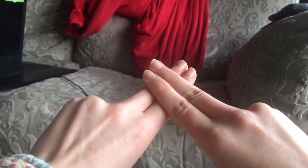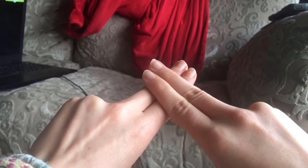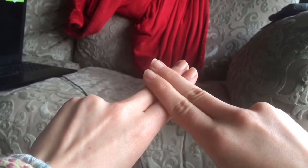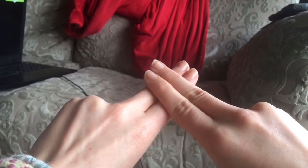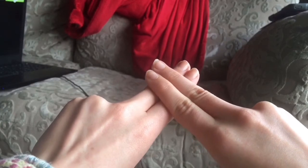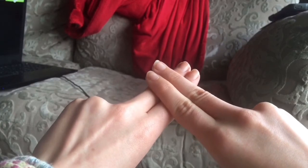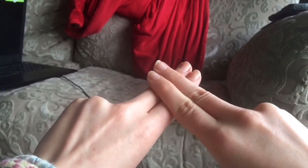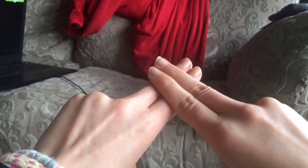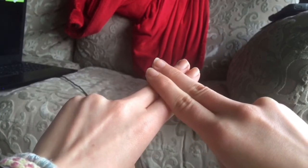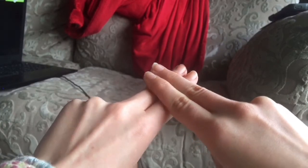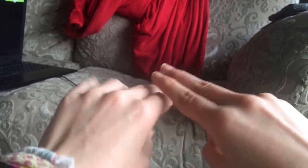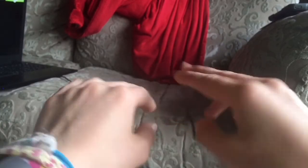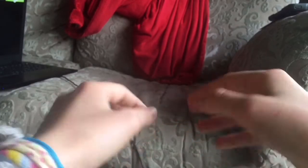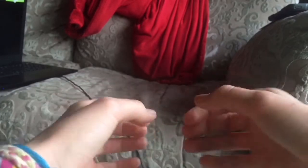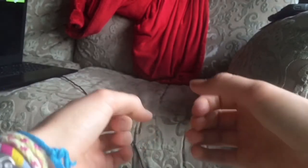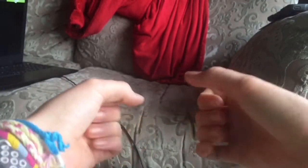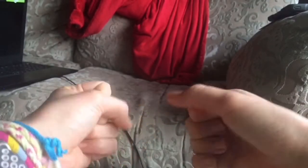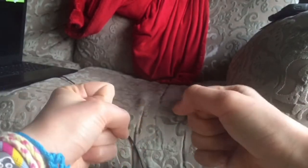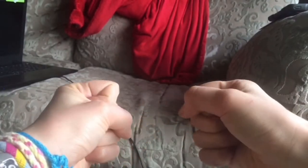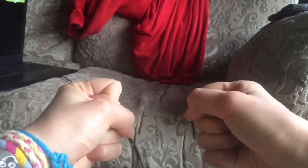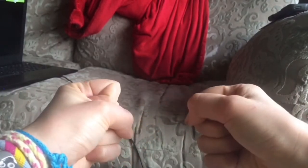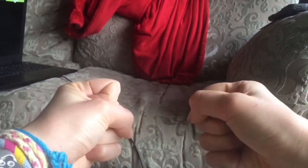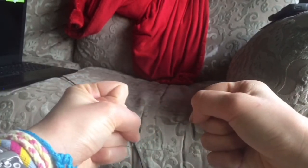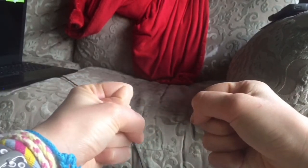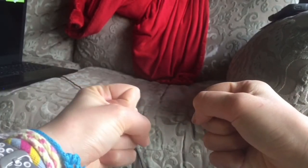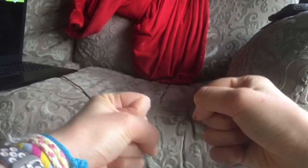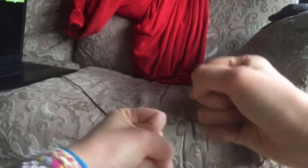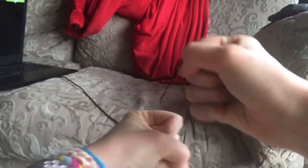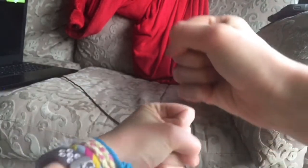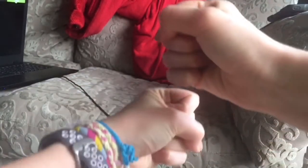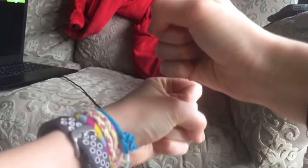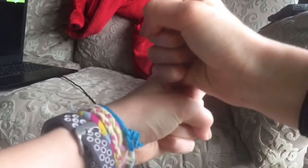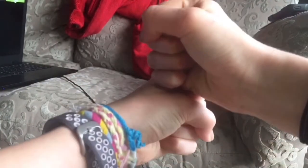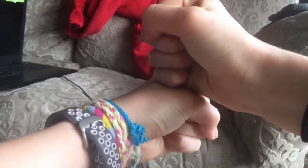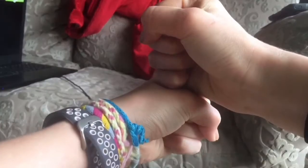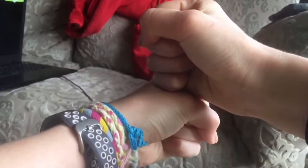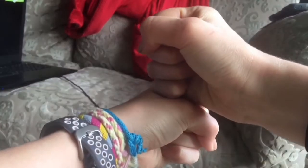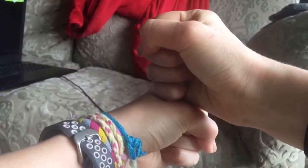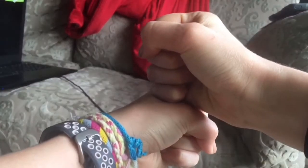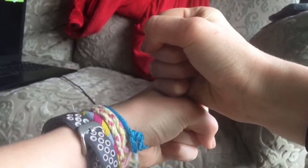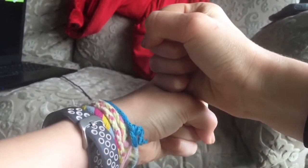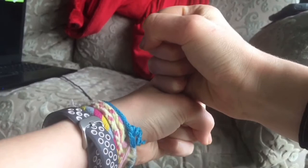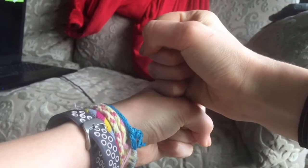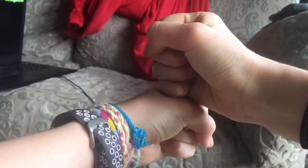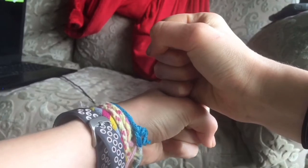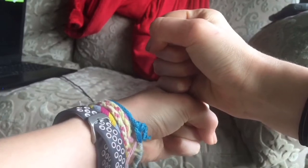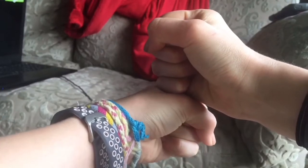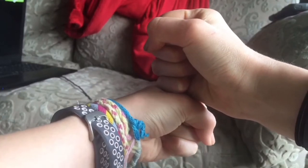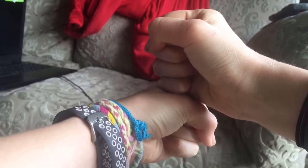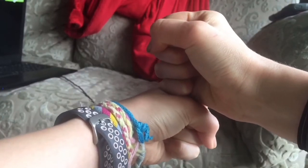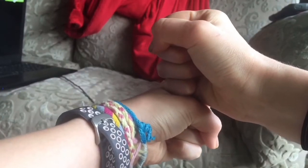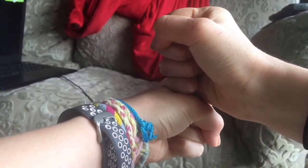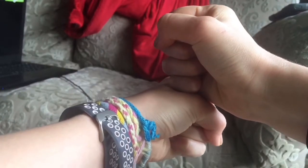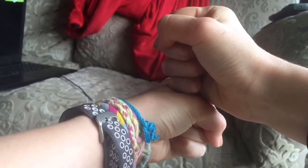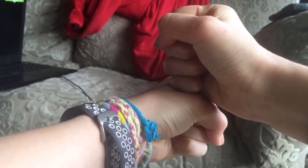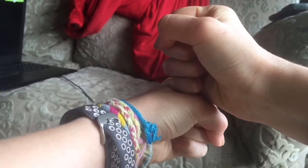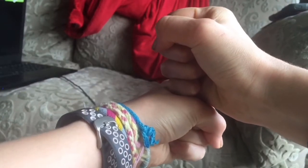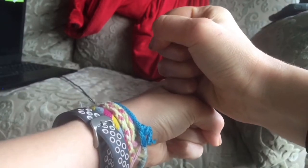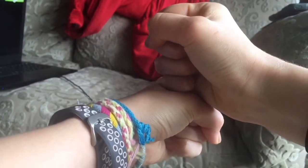F. And then for G, you're going to make two fists and put your right hand over your left hand again. That's G.